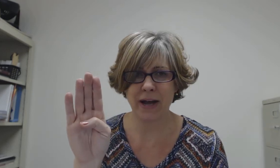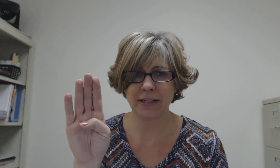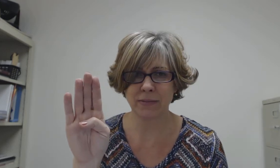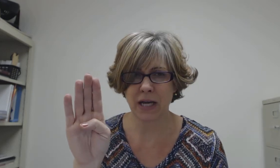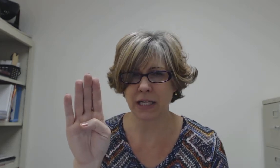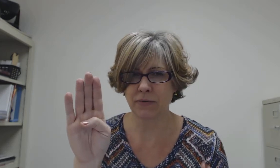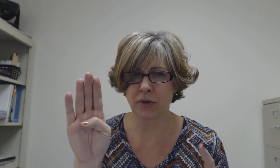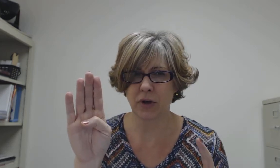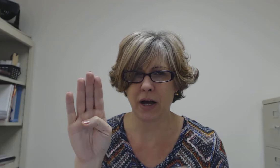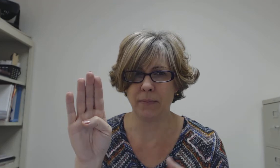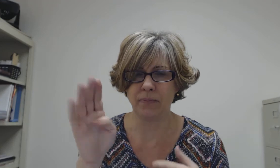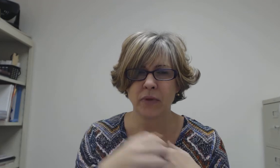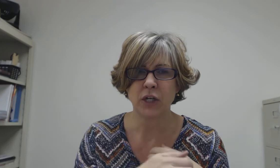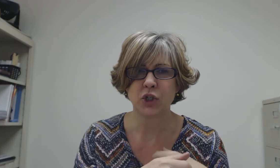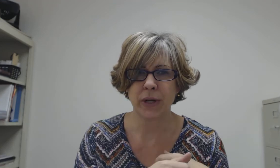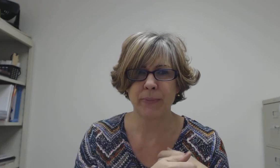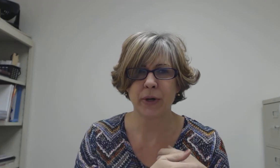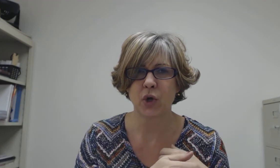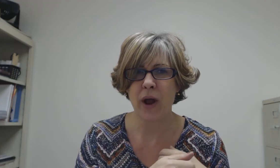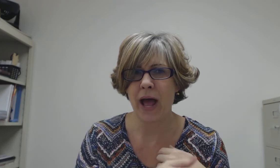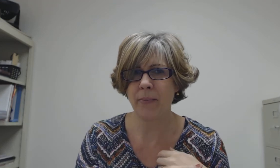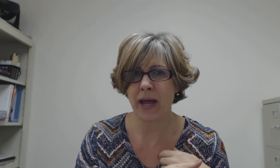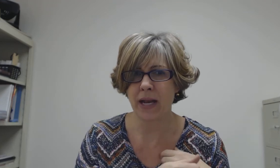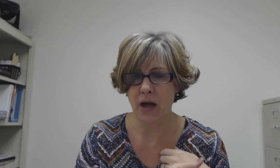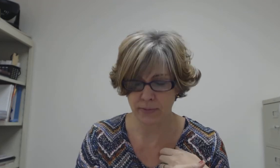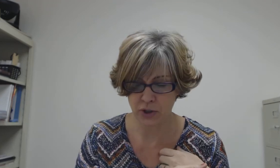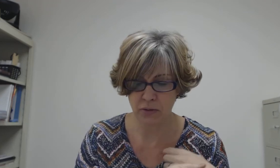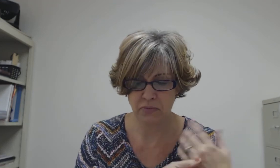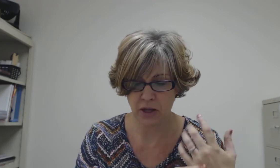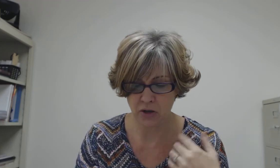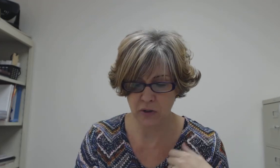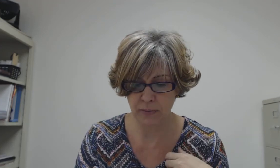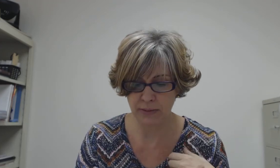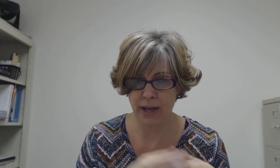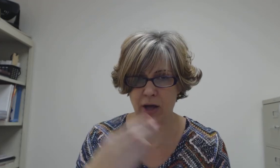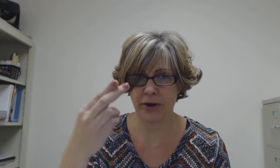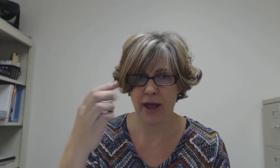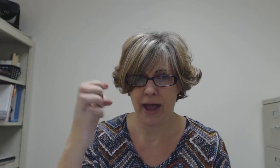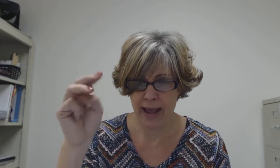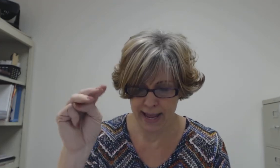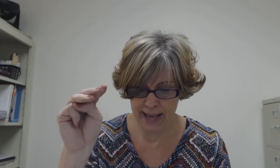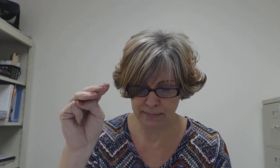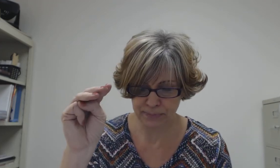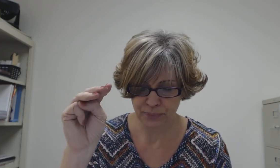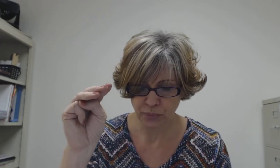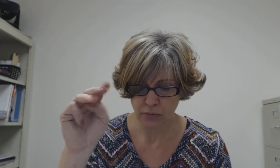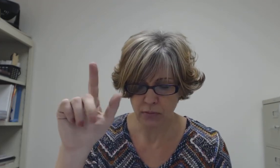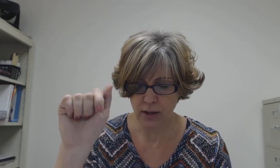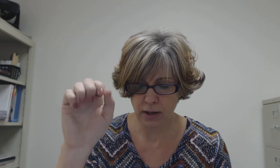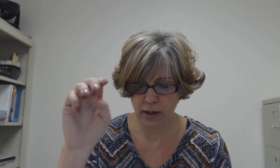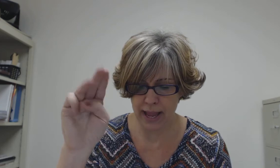find some signs for shrimp, crab, and lobster. They'll also be spelled ham,